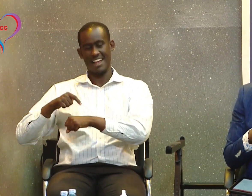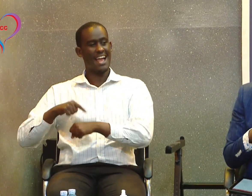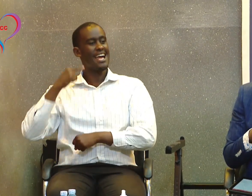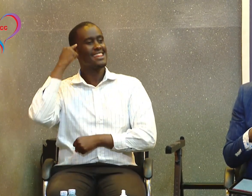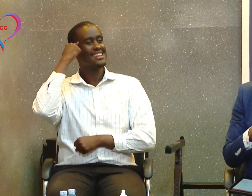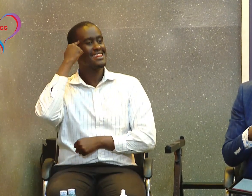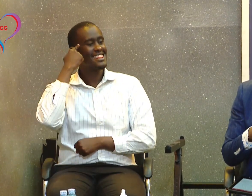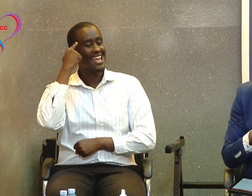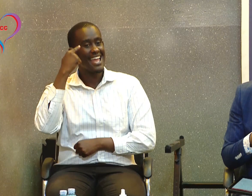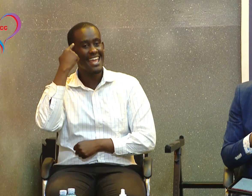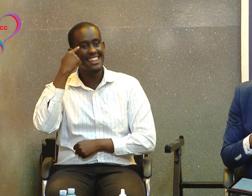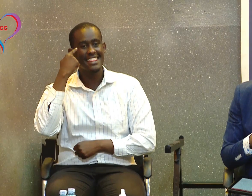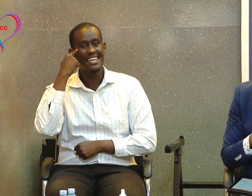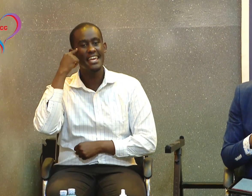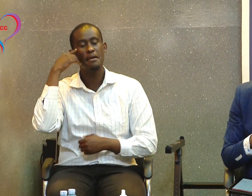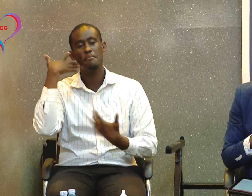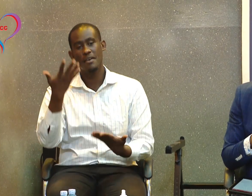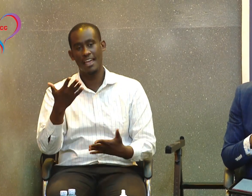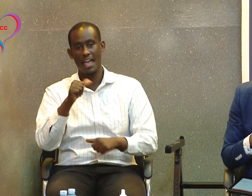about your call.